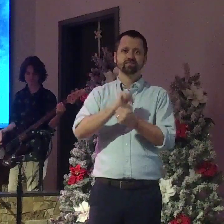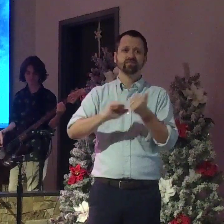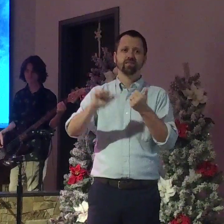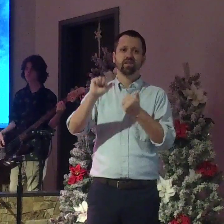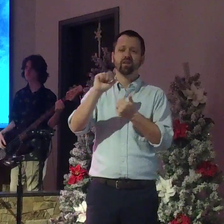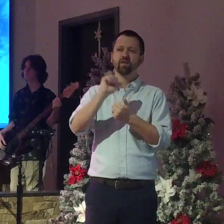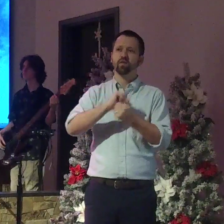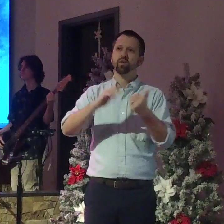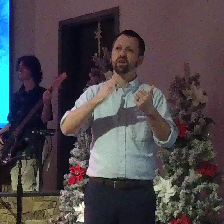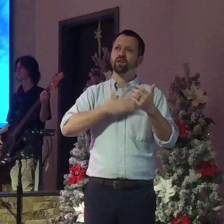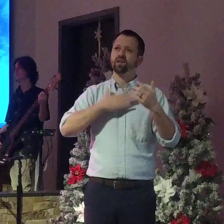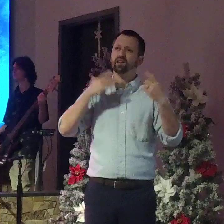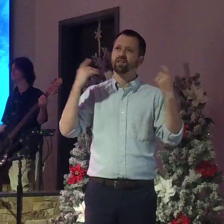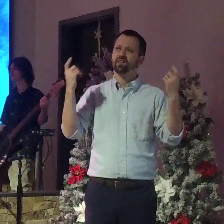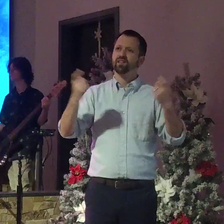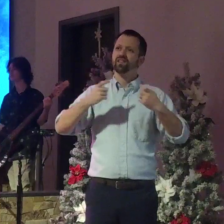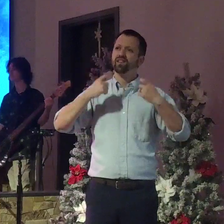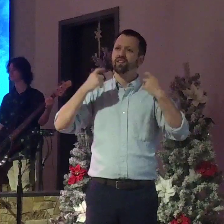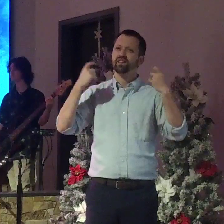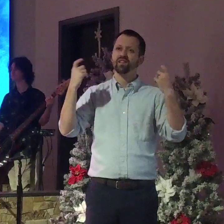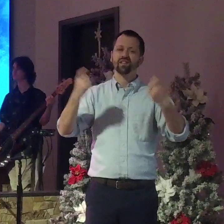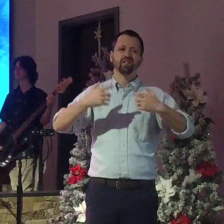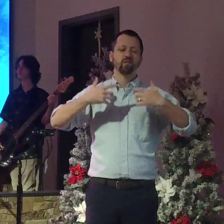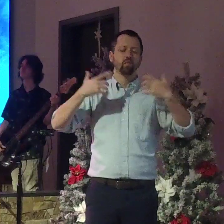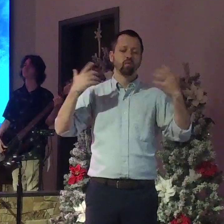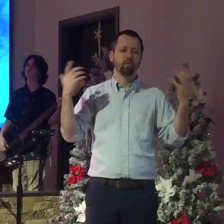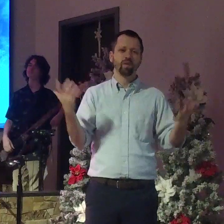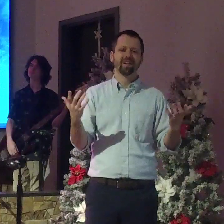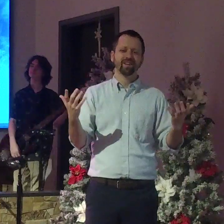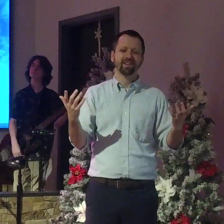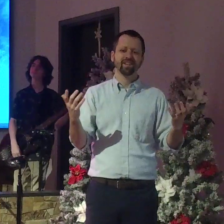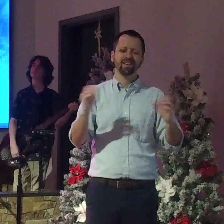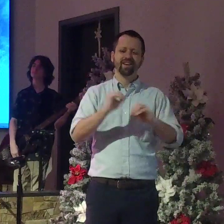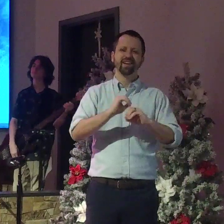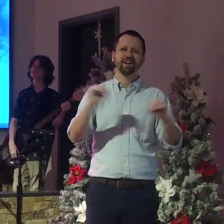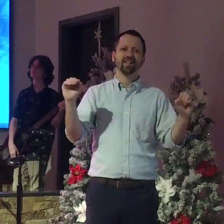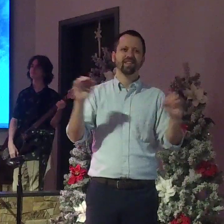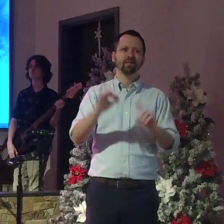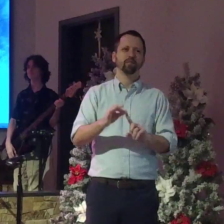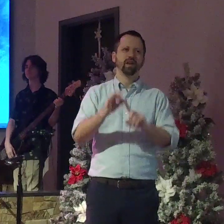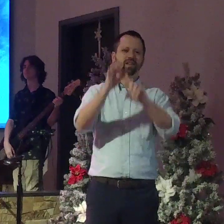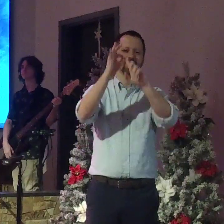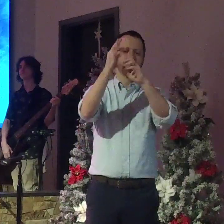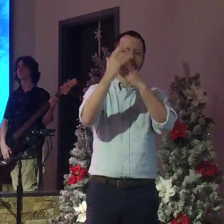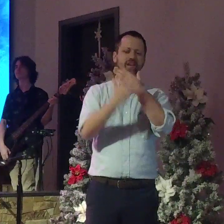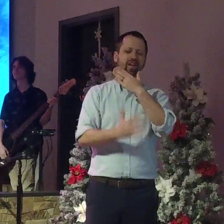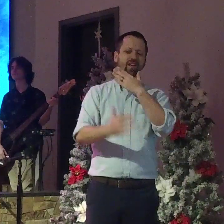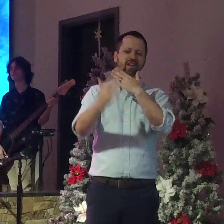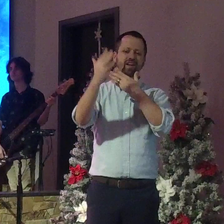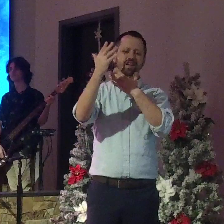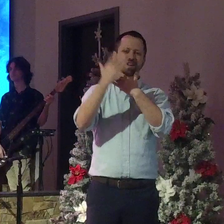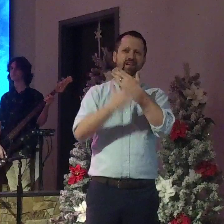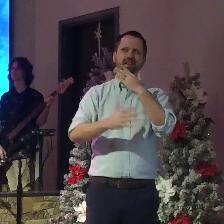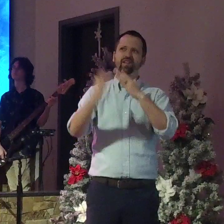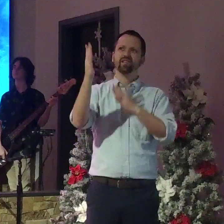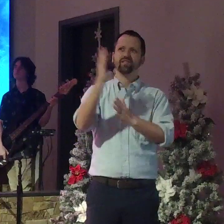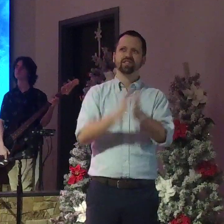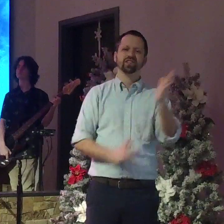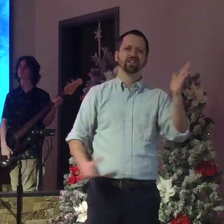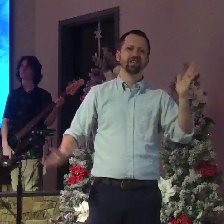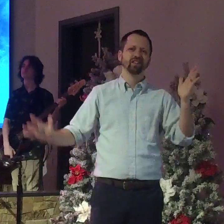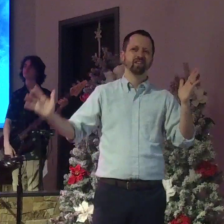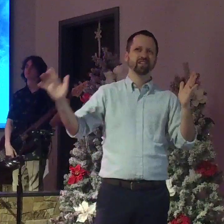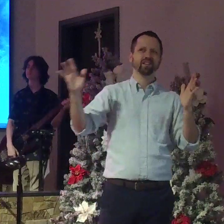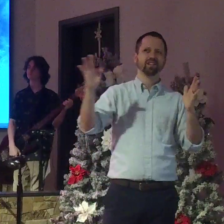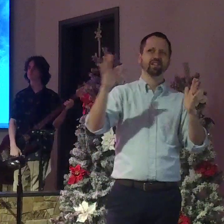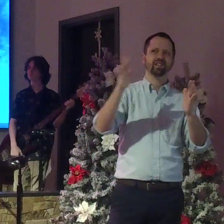we have cards on the back of the chairs that are double-sided. One says communication card. It has a blue label up top. There's a chance for you